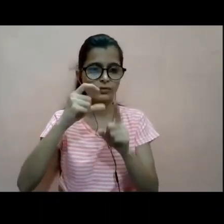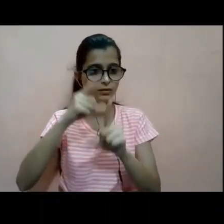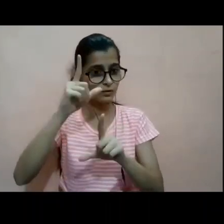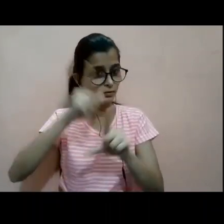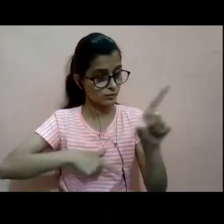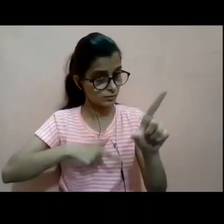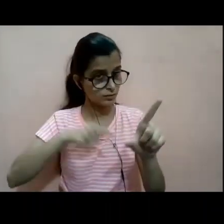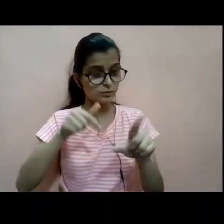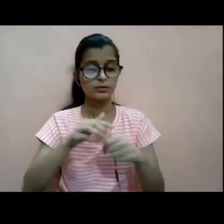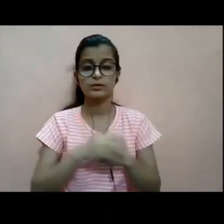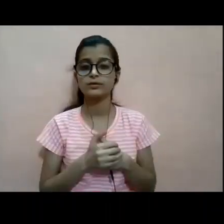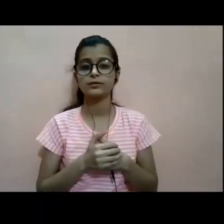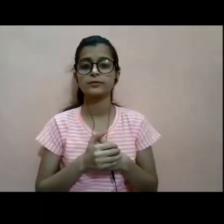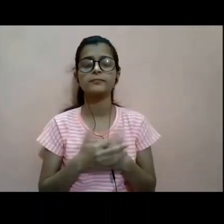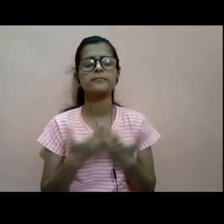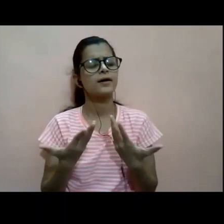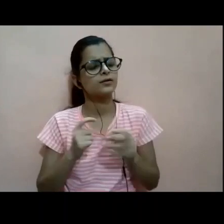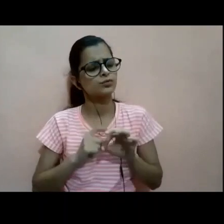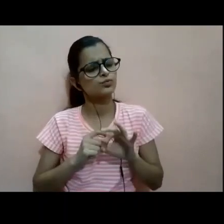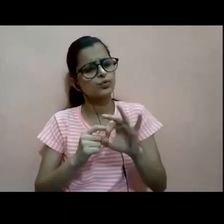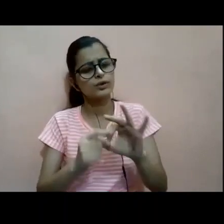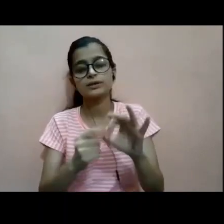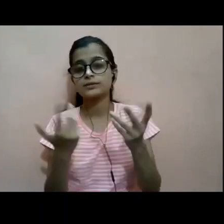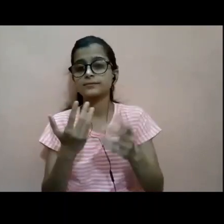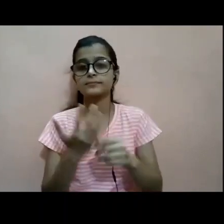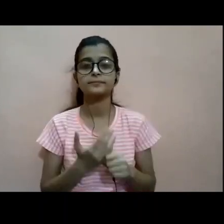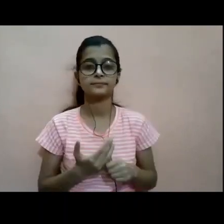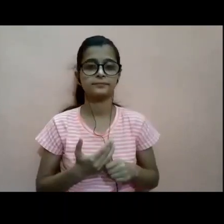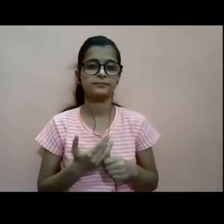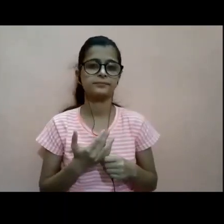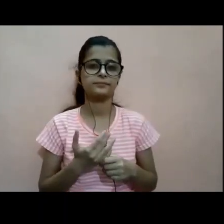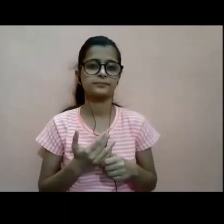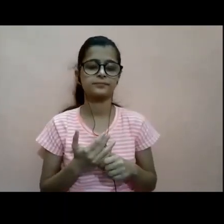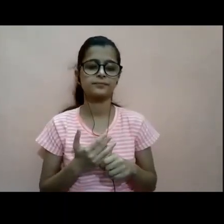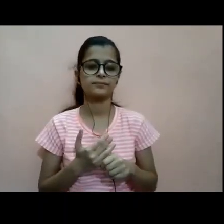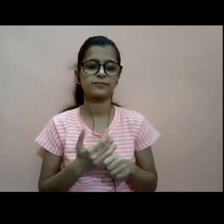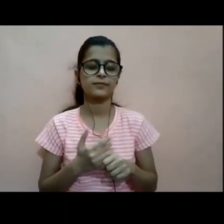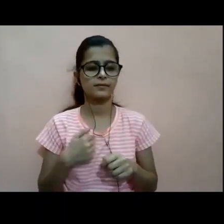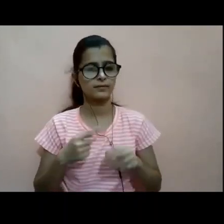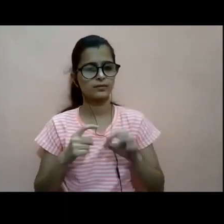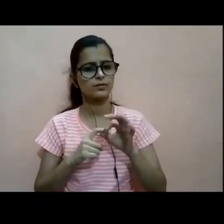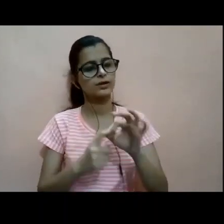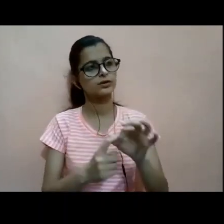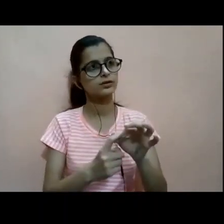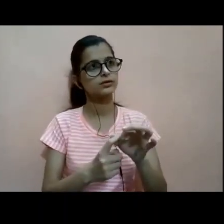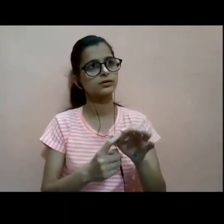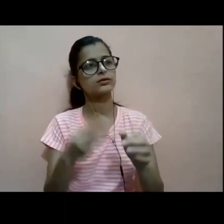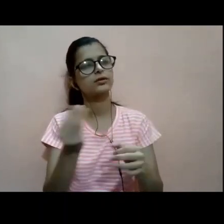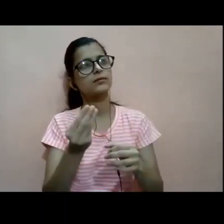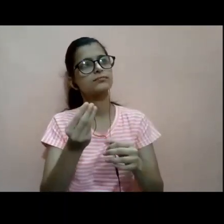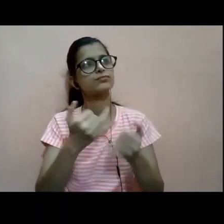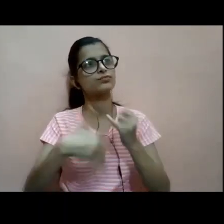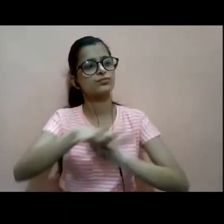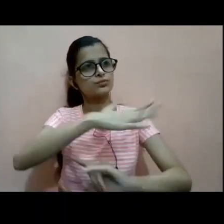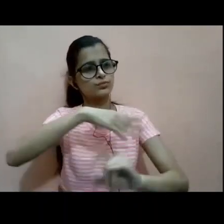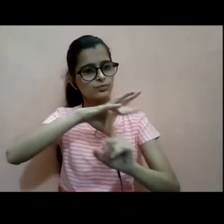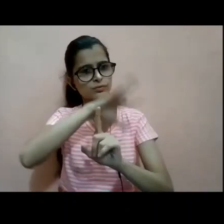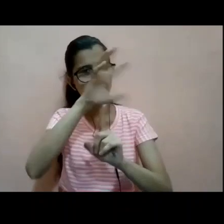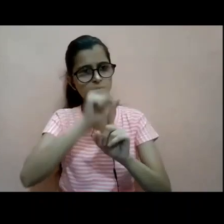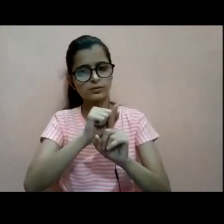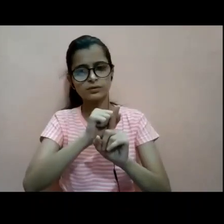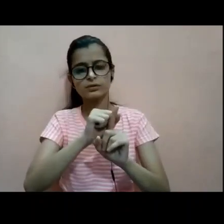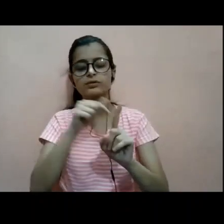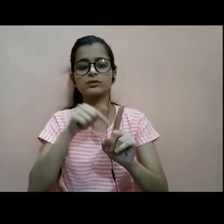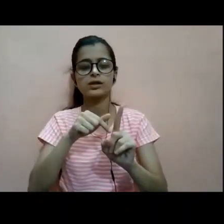thought-provoking session. So my question is, like in some sociocultural, based on